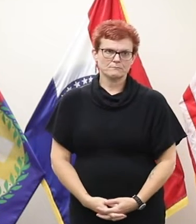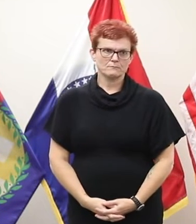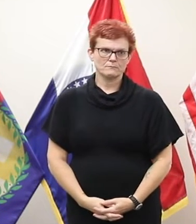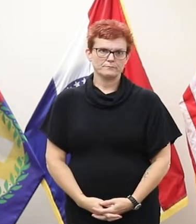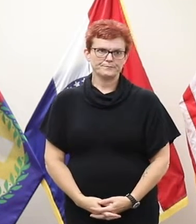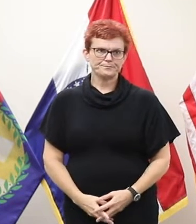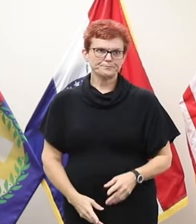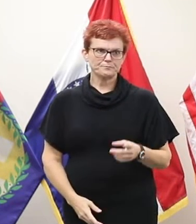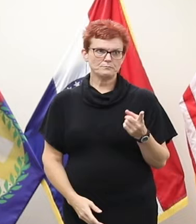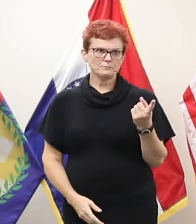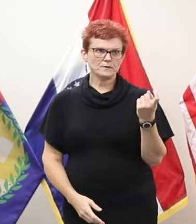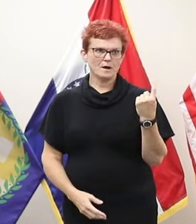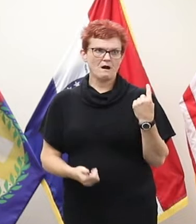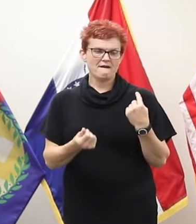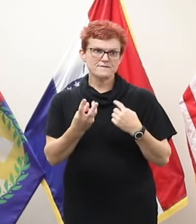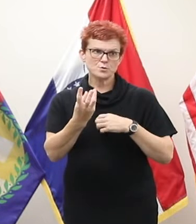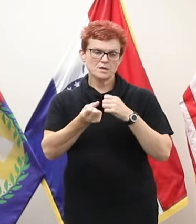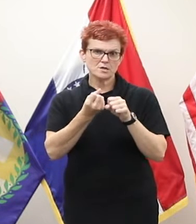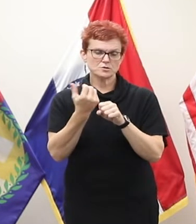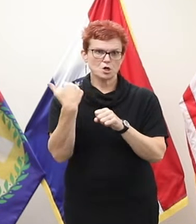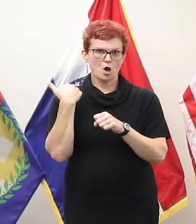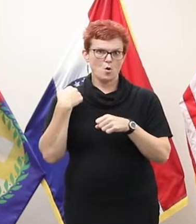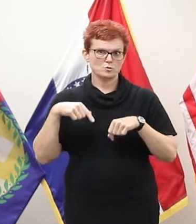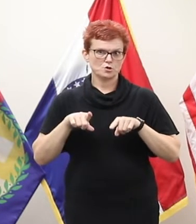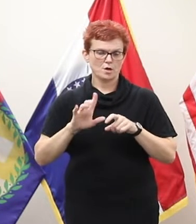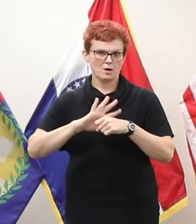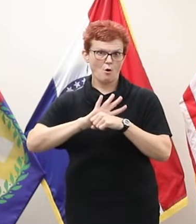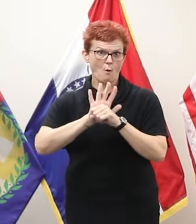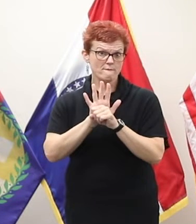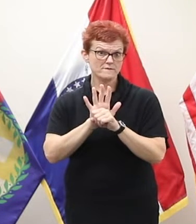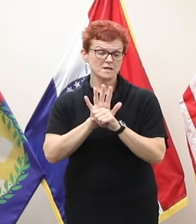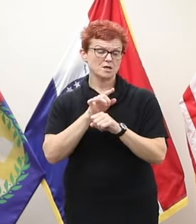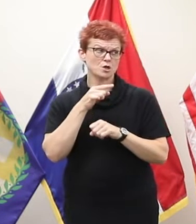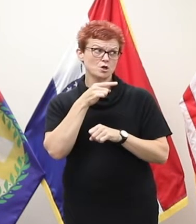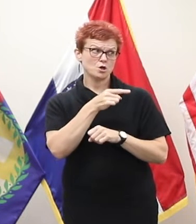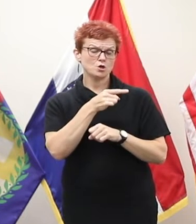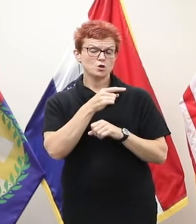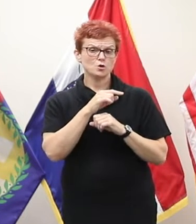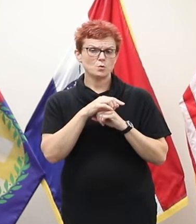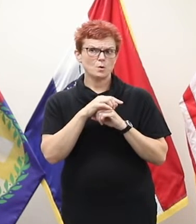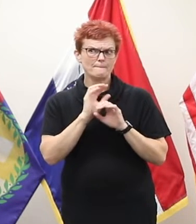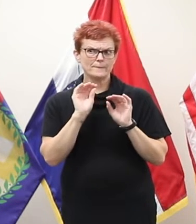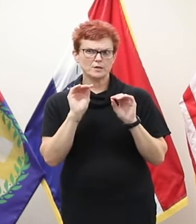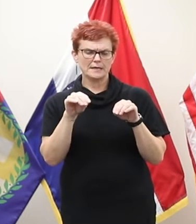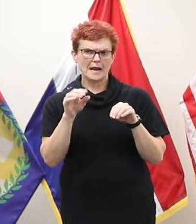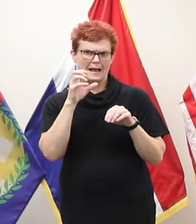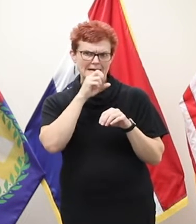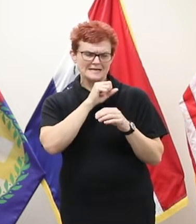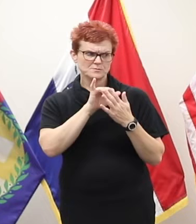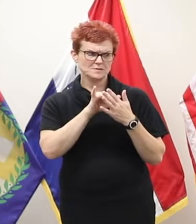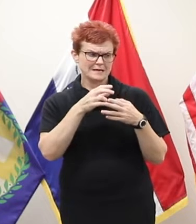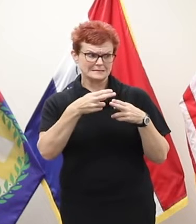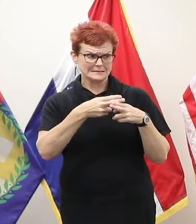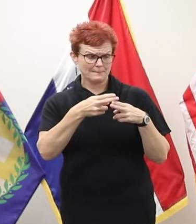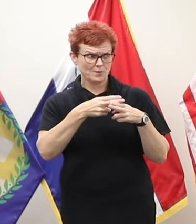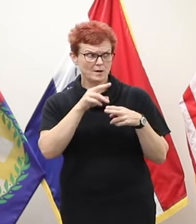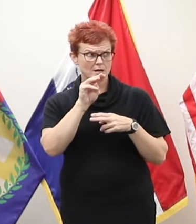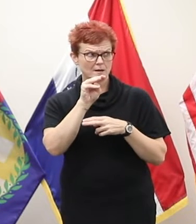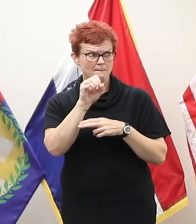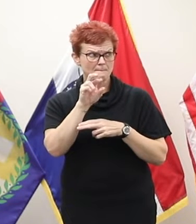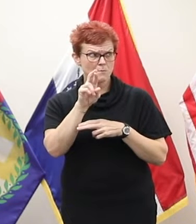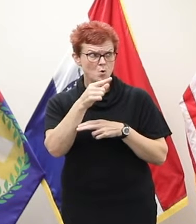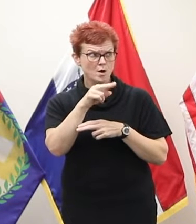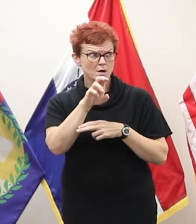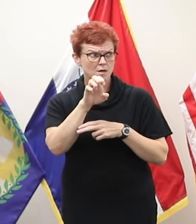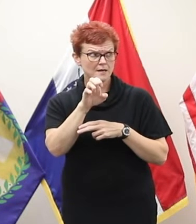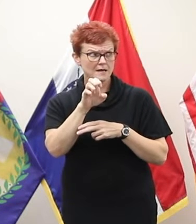Now, a couple years ago during COVID, you guys put in, I guess, was that a temporary morgue?